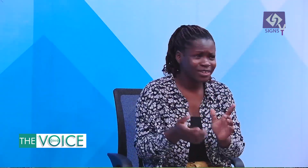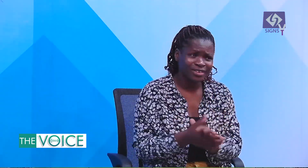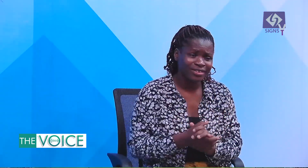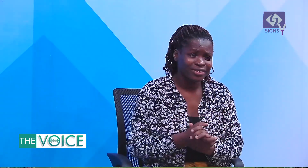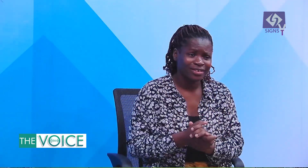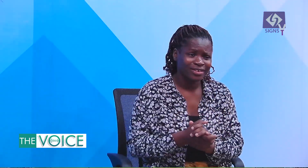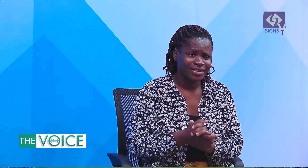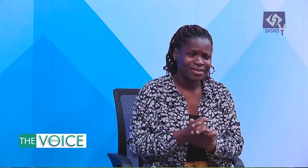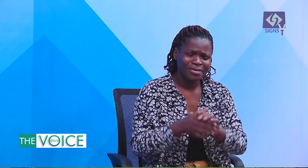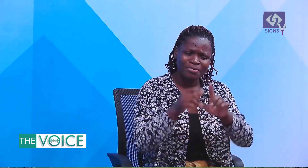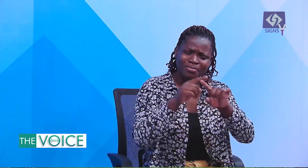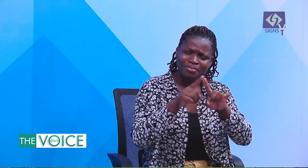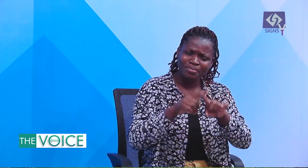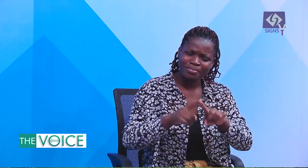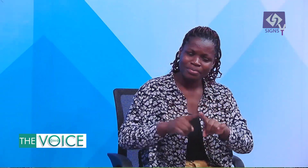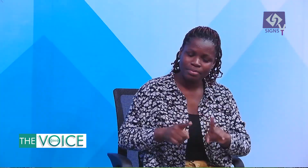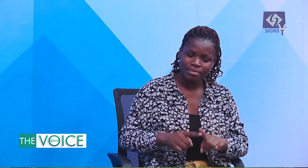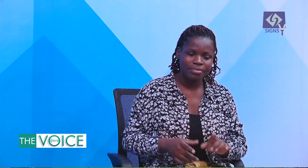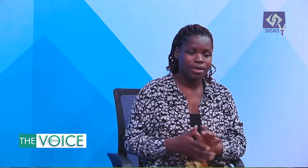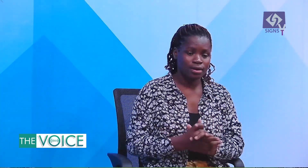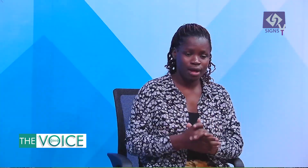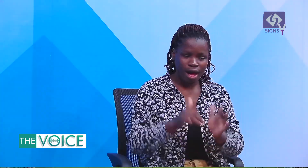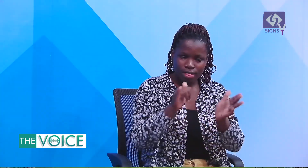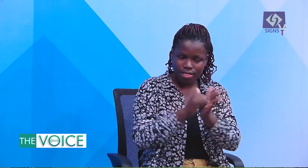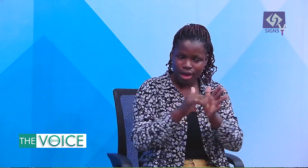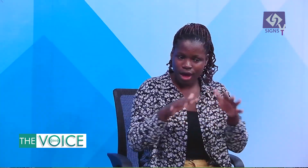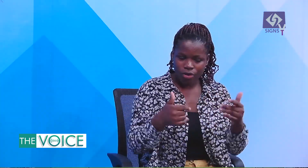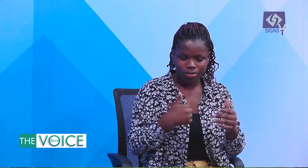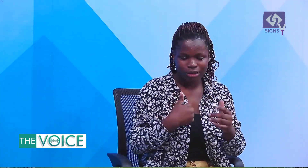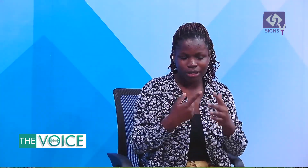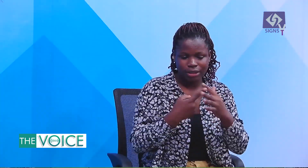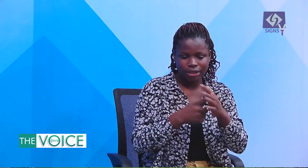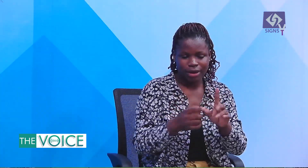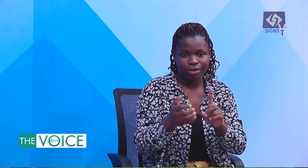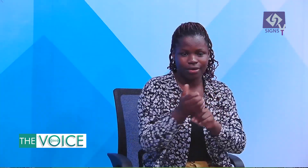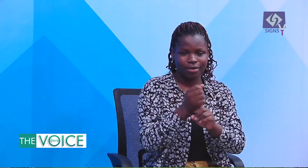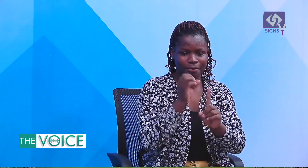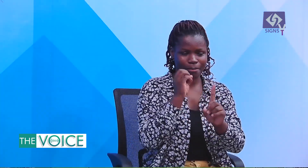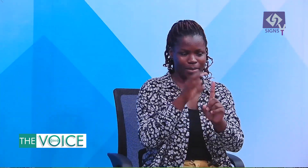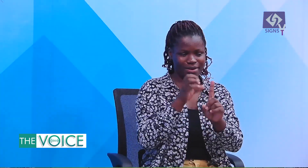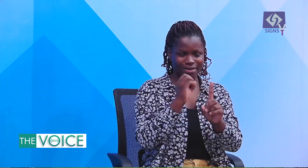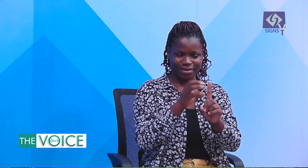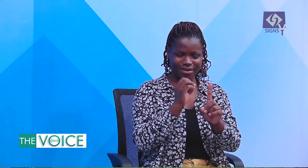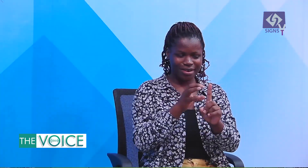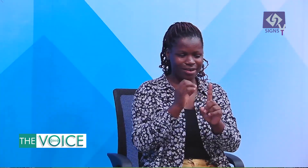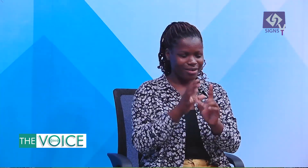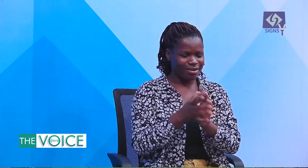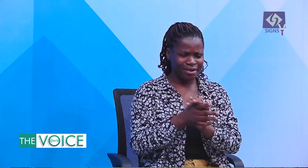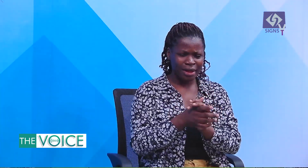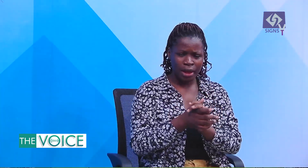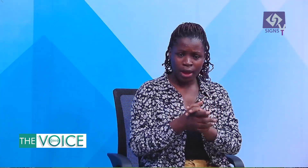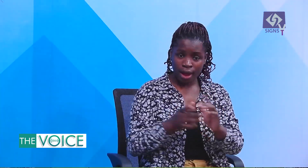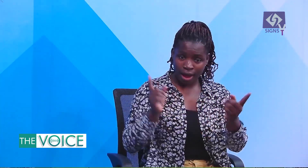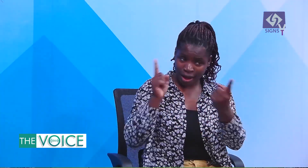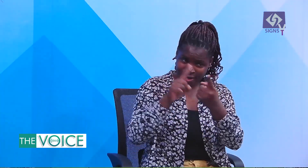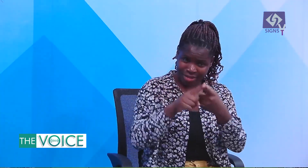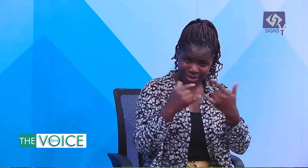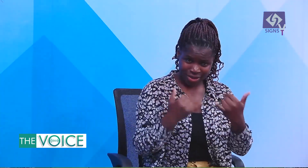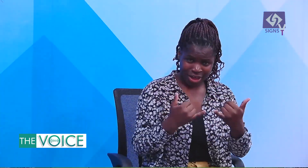gender-based violence. All these topics were the different things I was learning from her, and this is how I was able to learn a lot